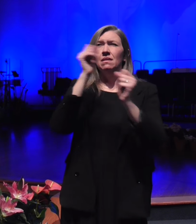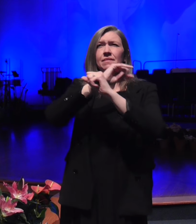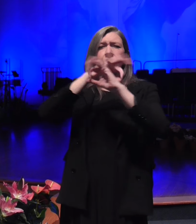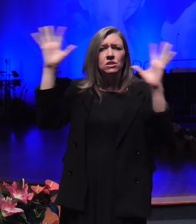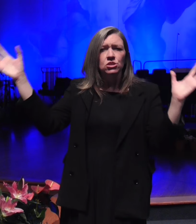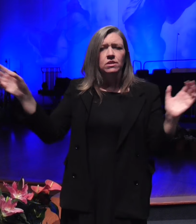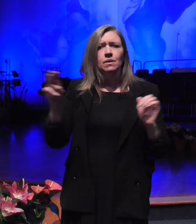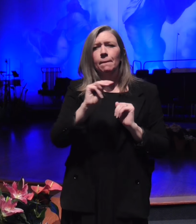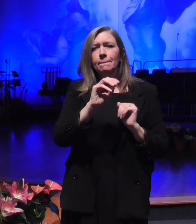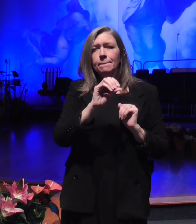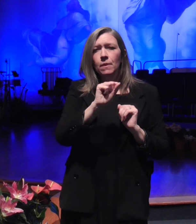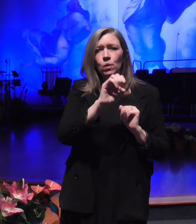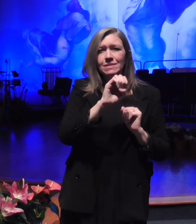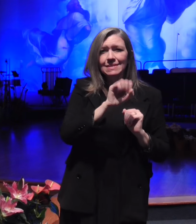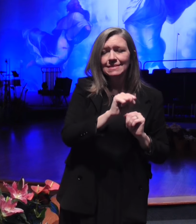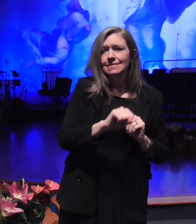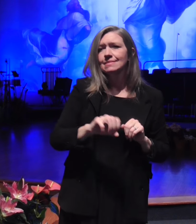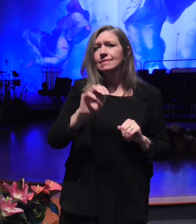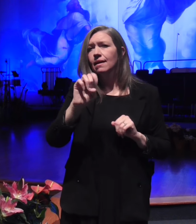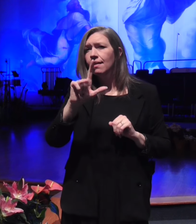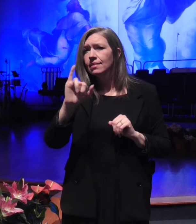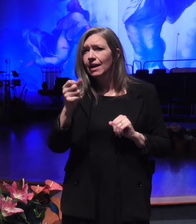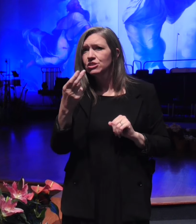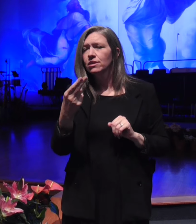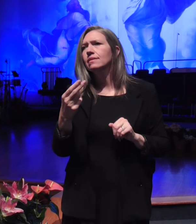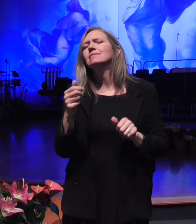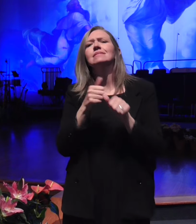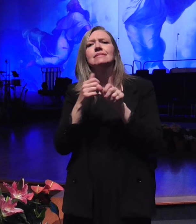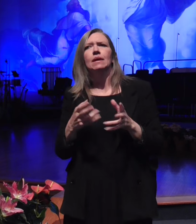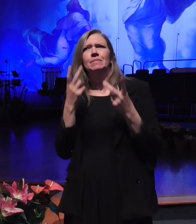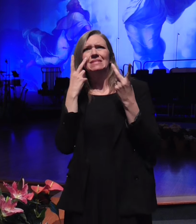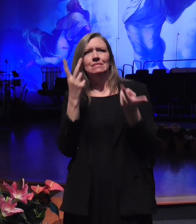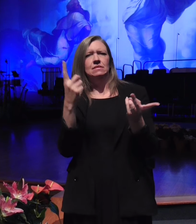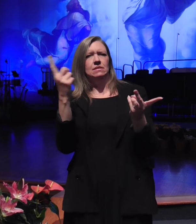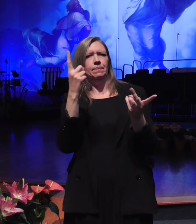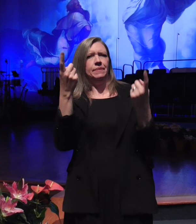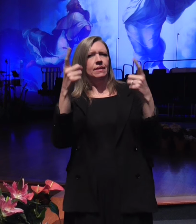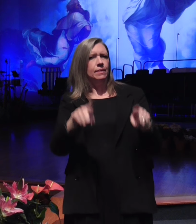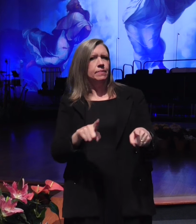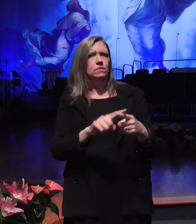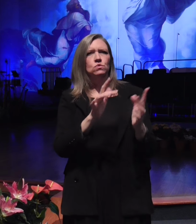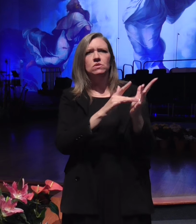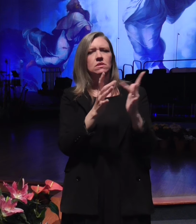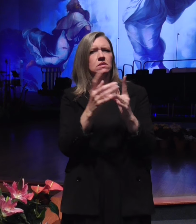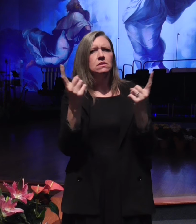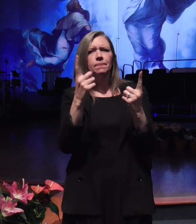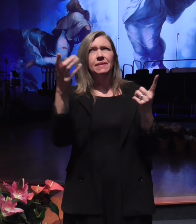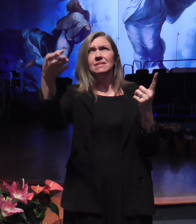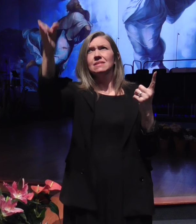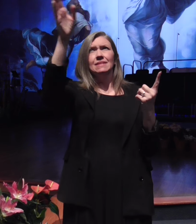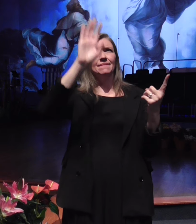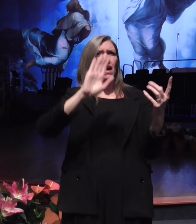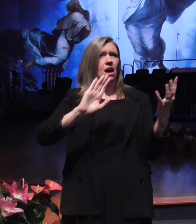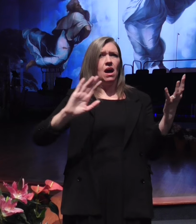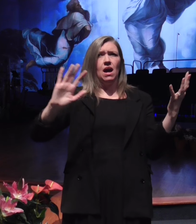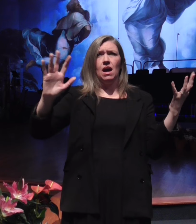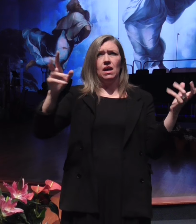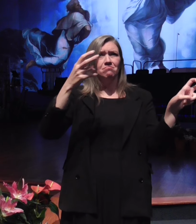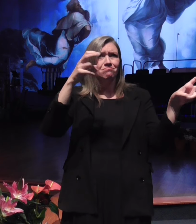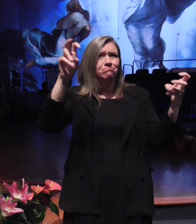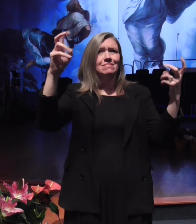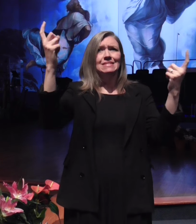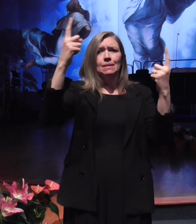and Elijah. And the disciples see that something is happening to Jesus. It's a divine initiation somehow. His face